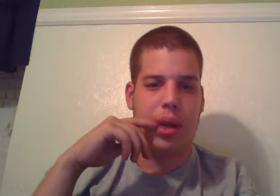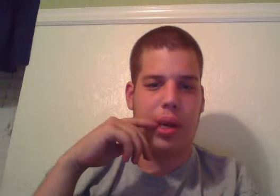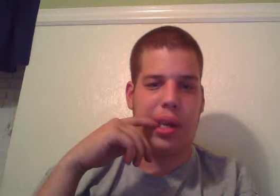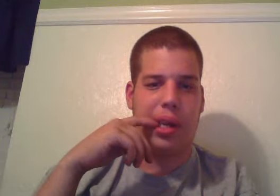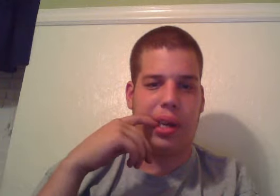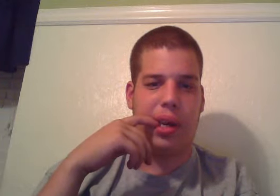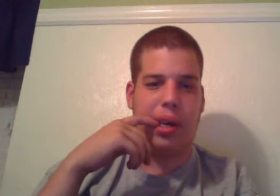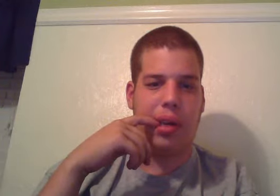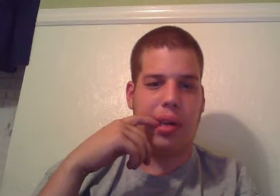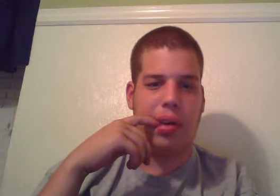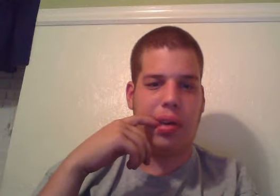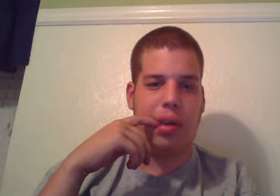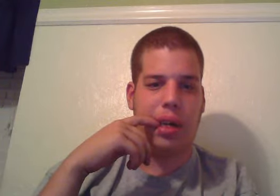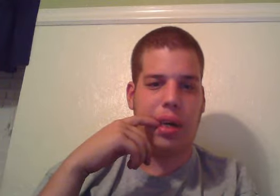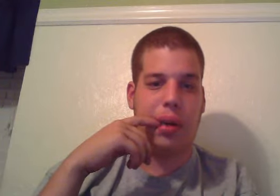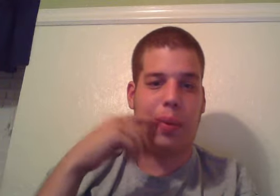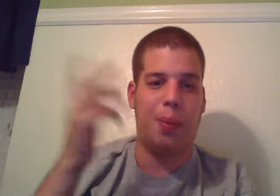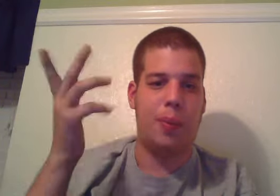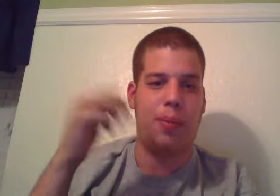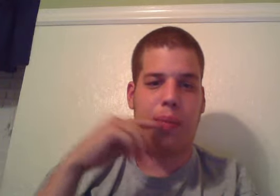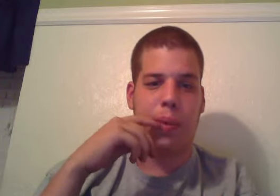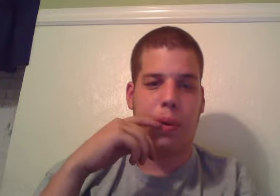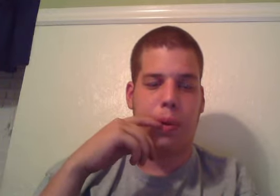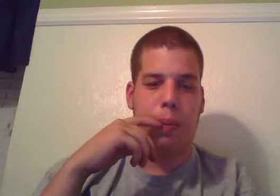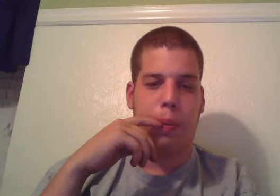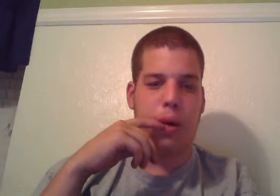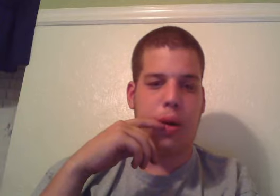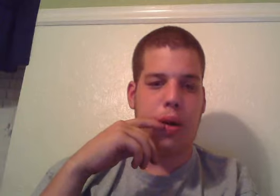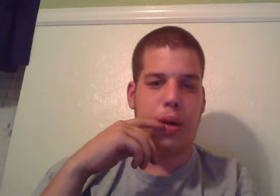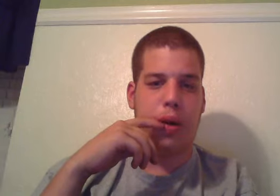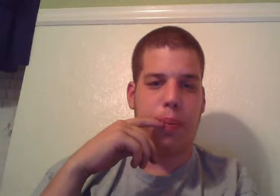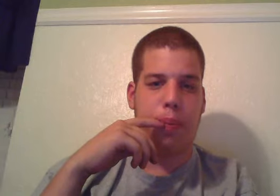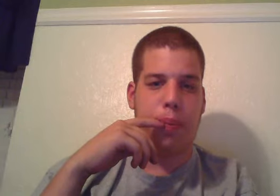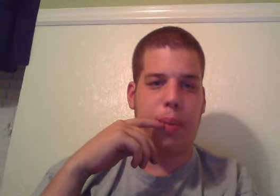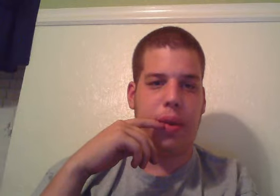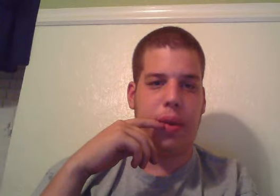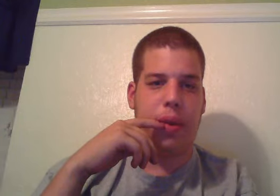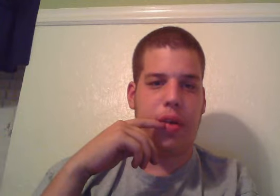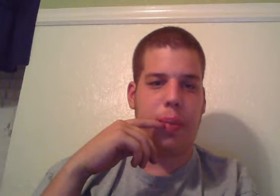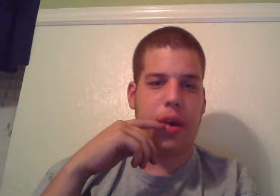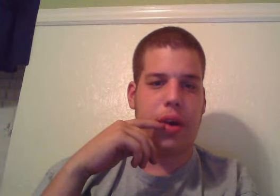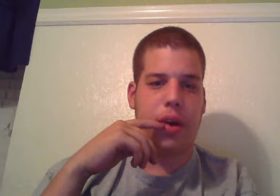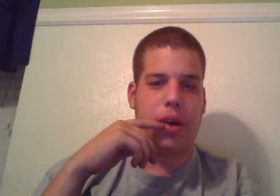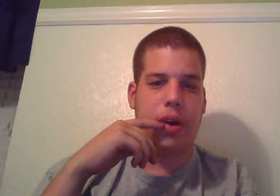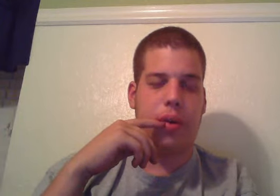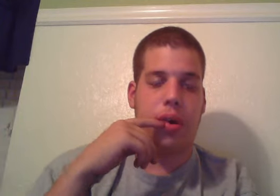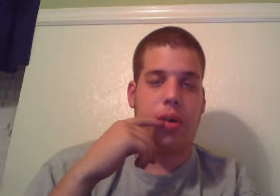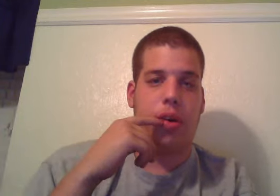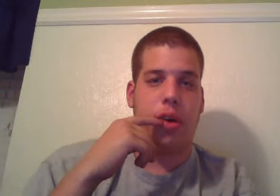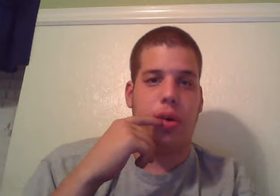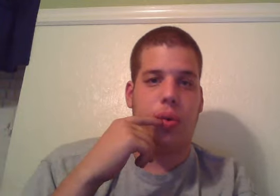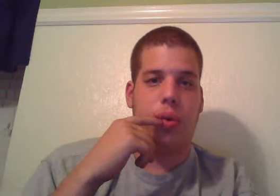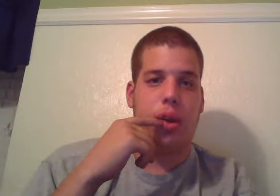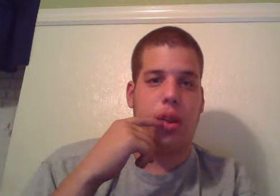And, yeah. Uh, maybe next time I get on, I'll show you, uh, the